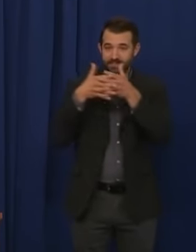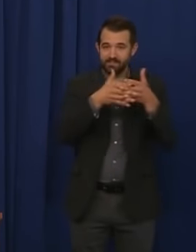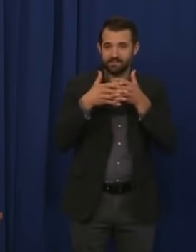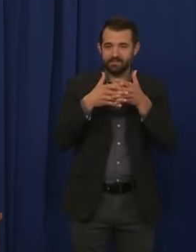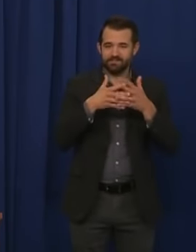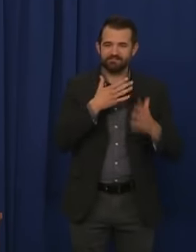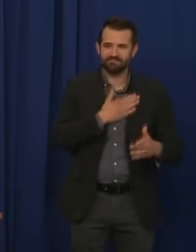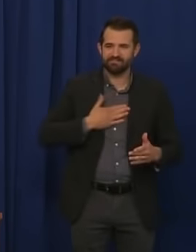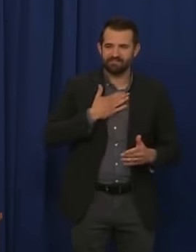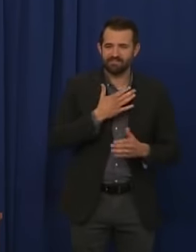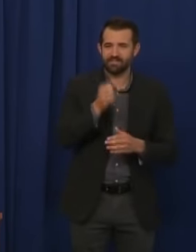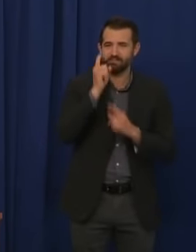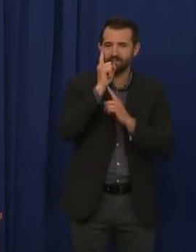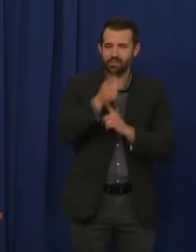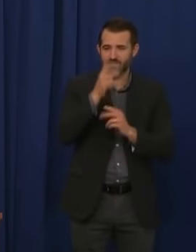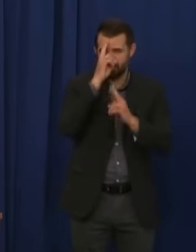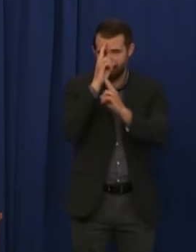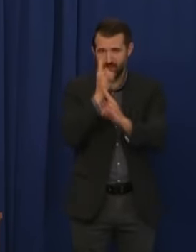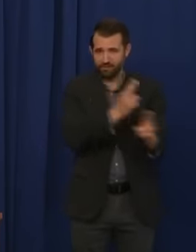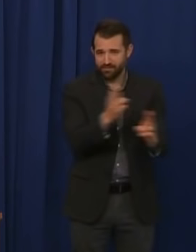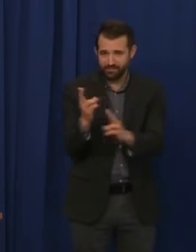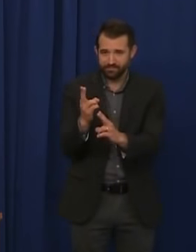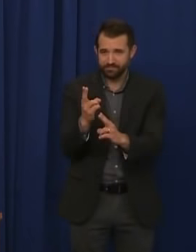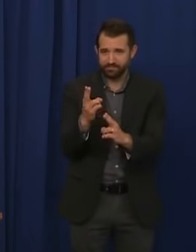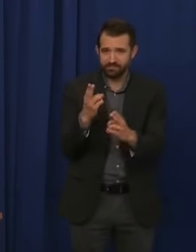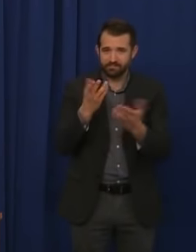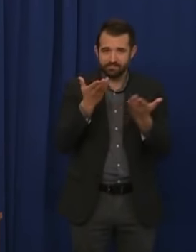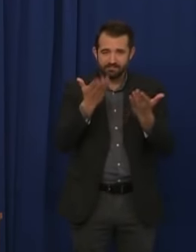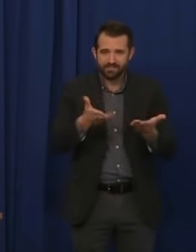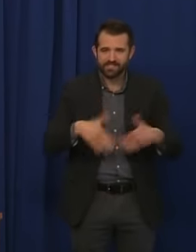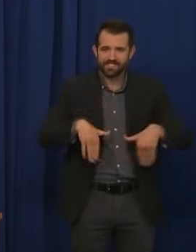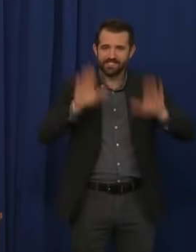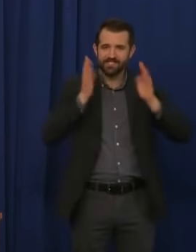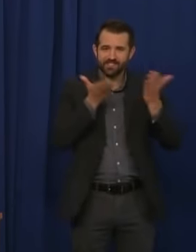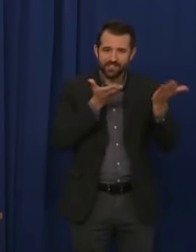that selfless service to this country during its time of need.